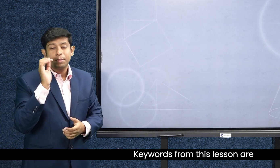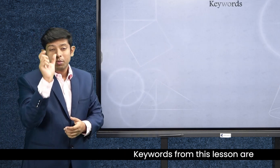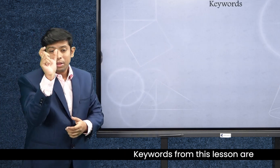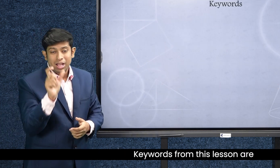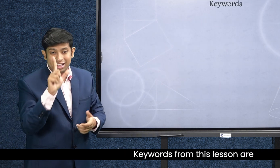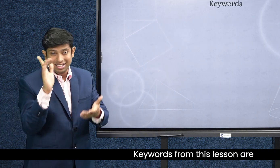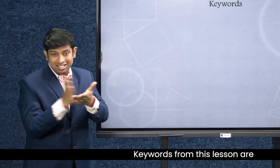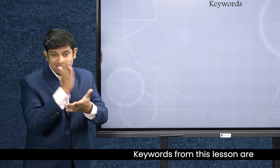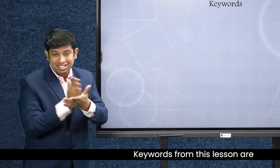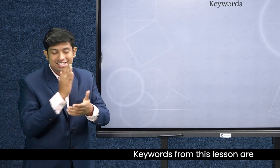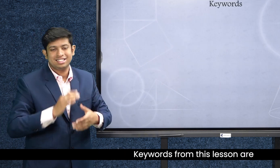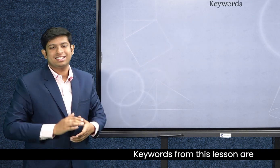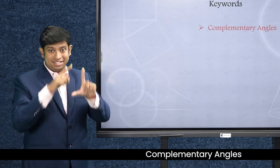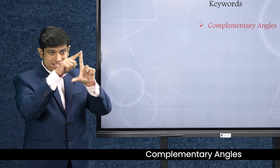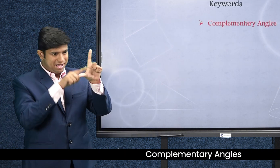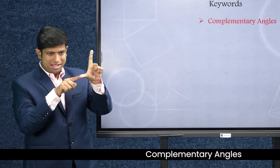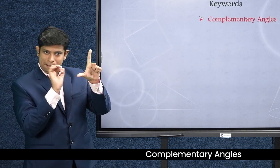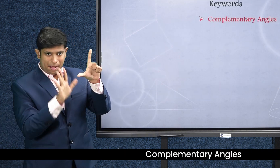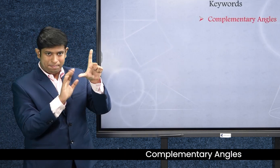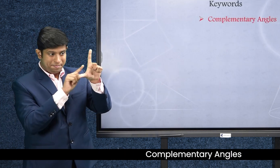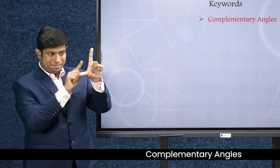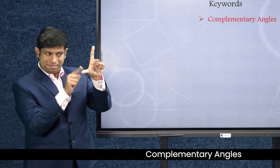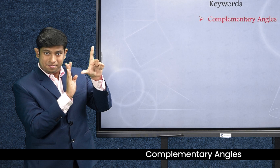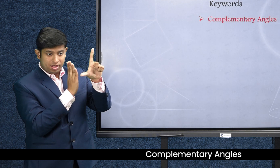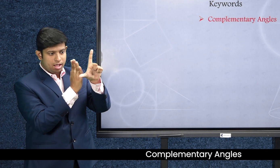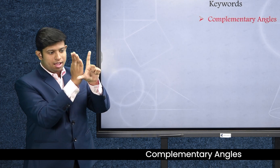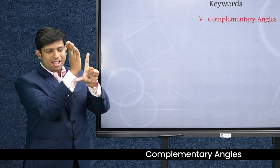Keywords from this lesson are complementary angles,